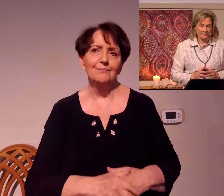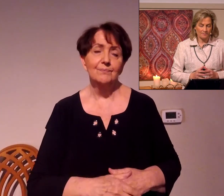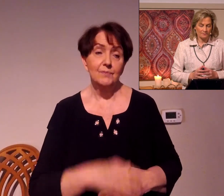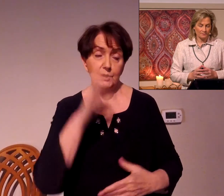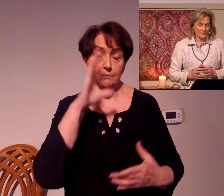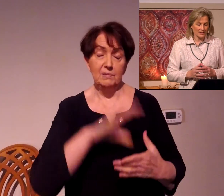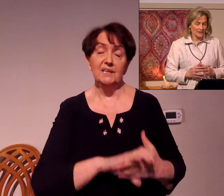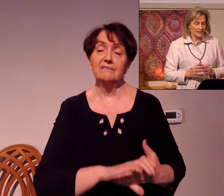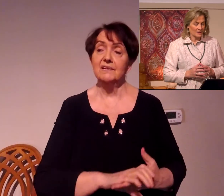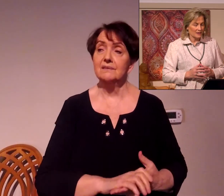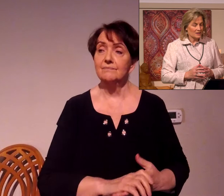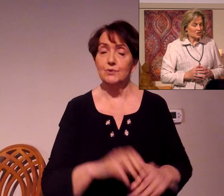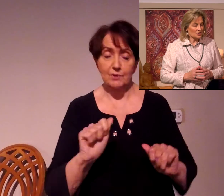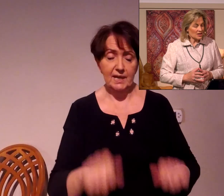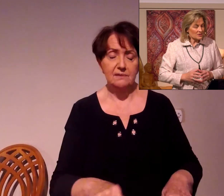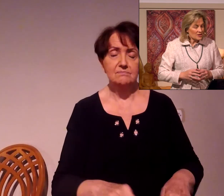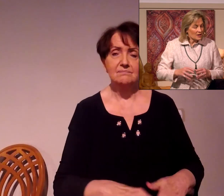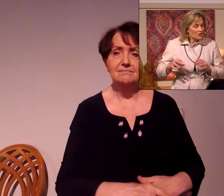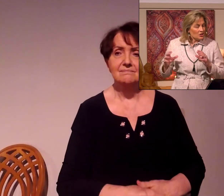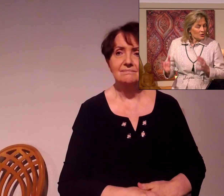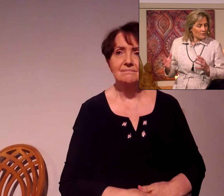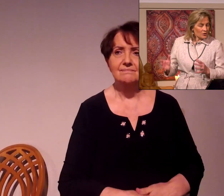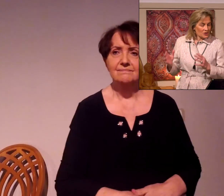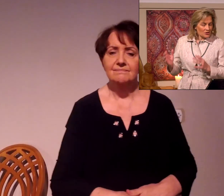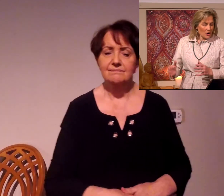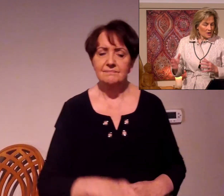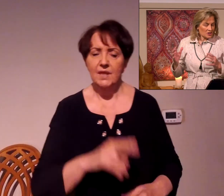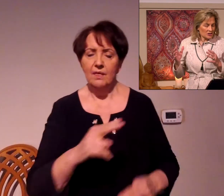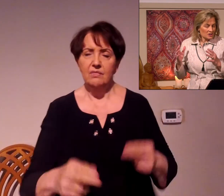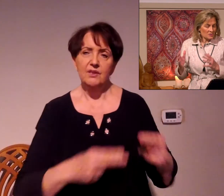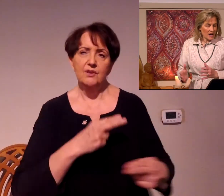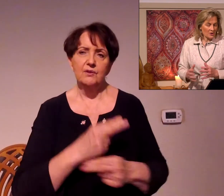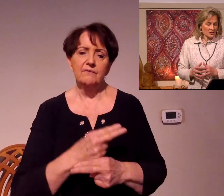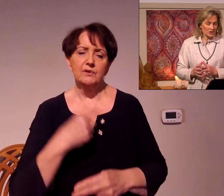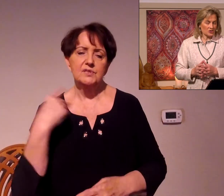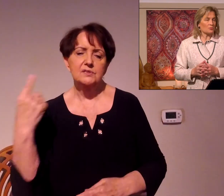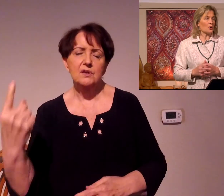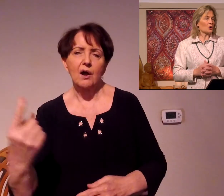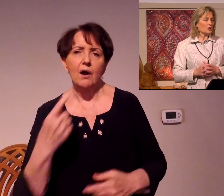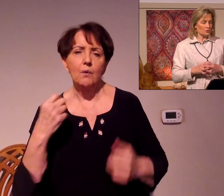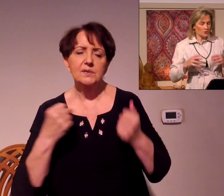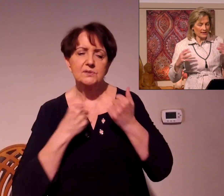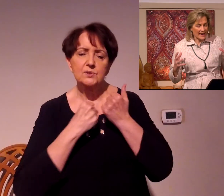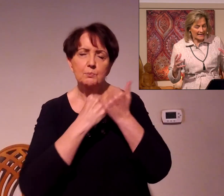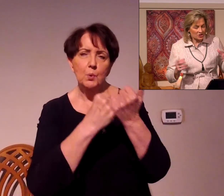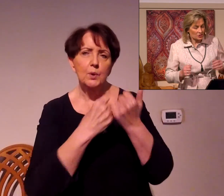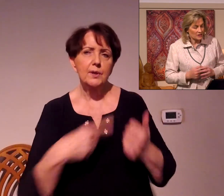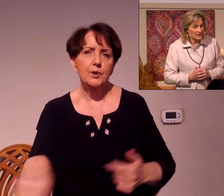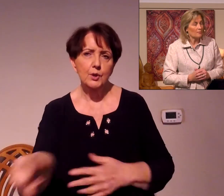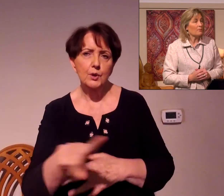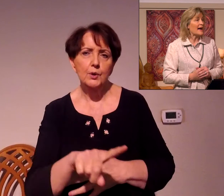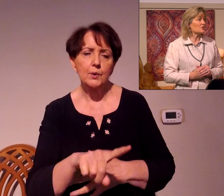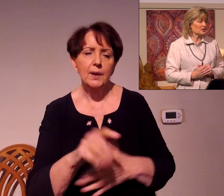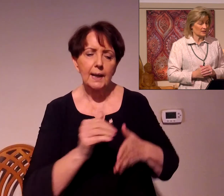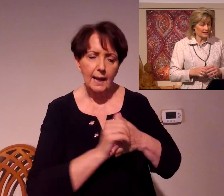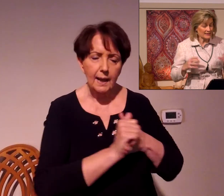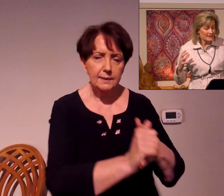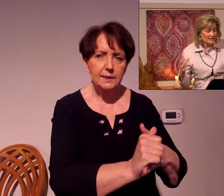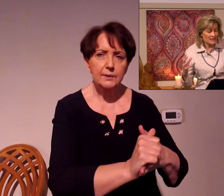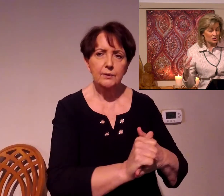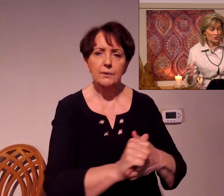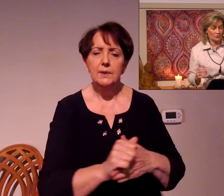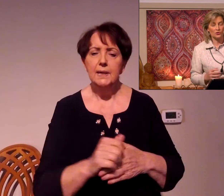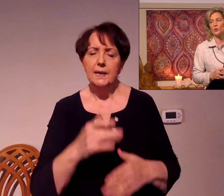that. She says, the universe is always conspiring to support you, guide you, and